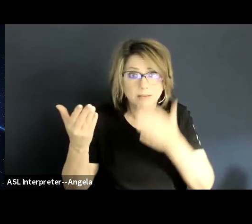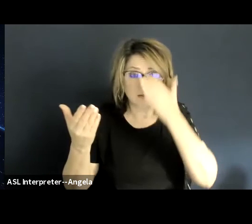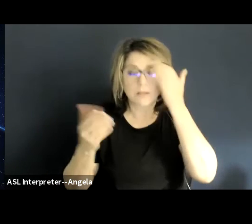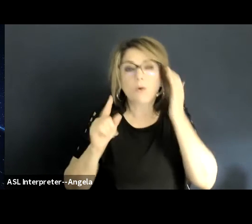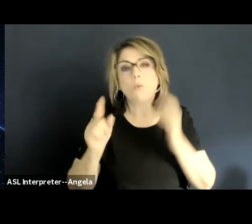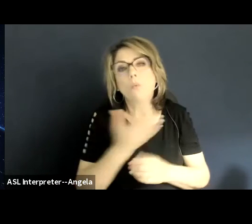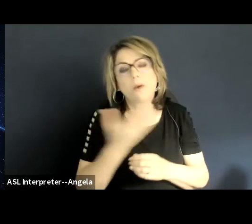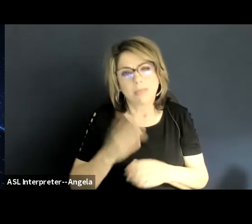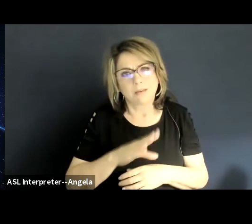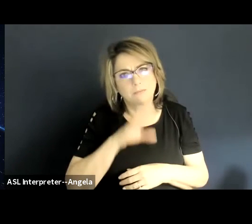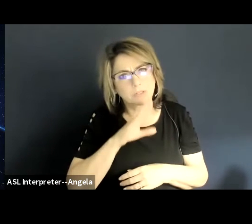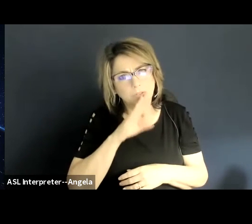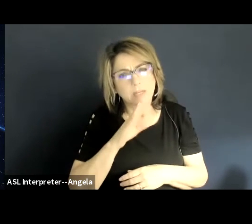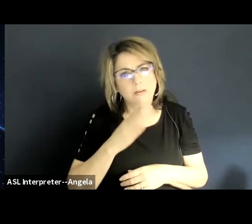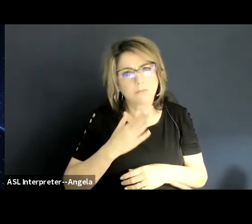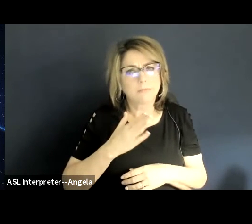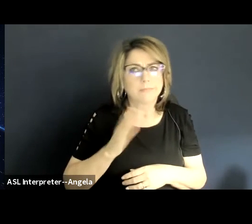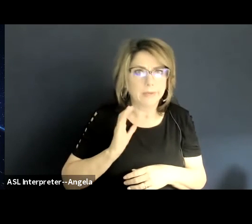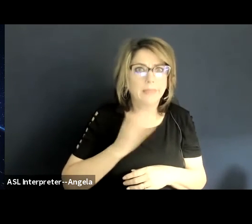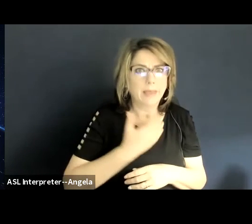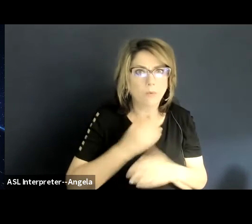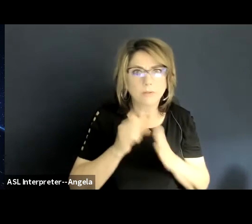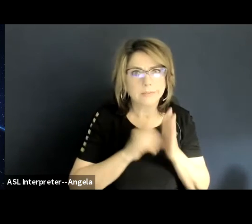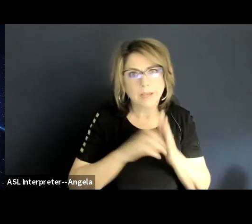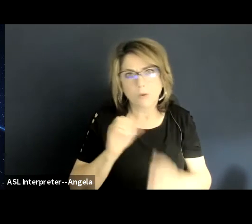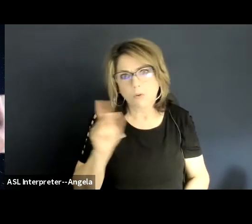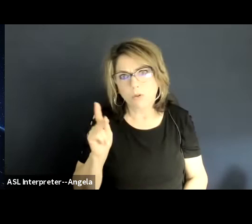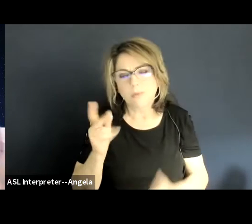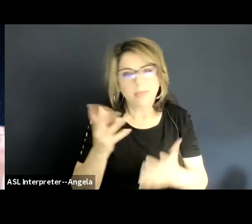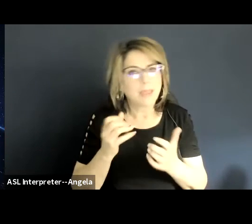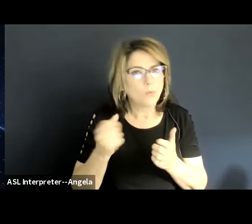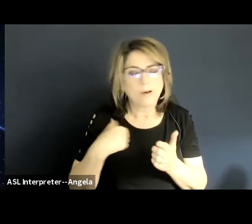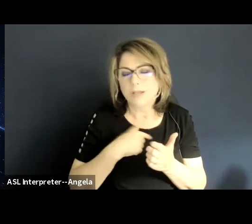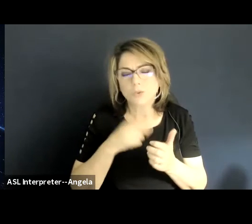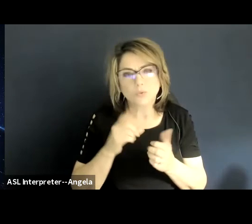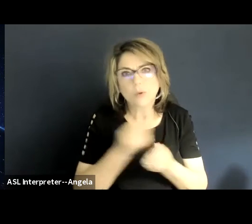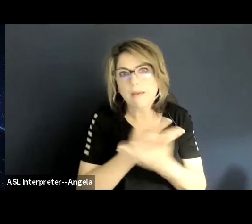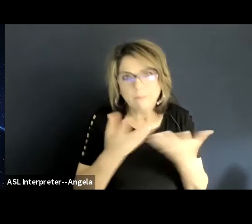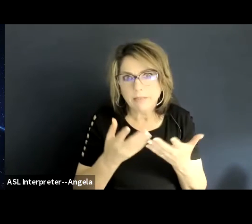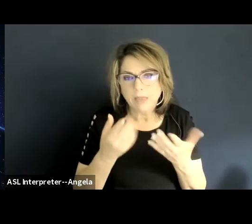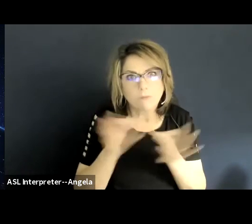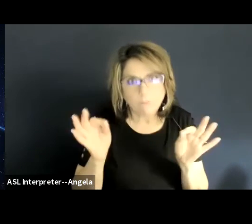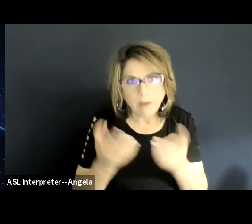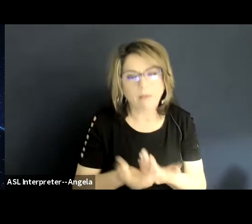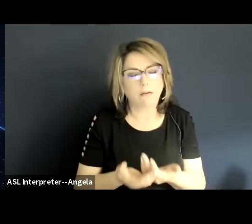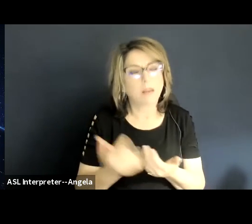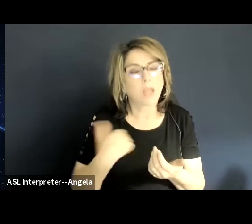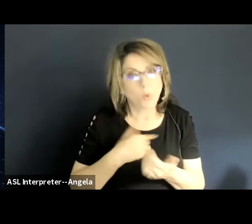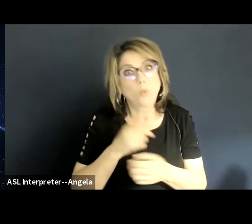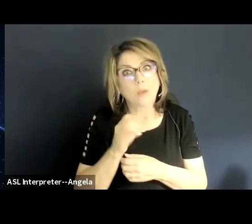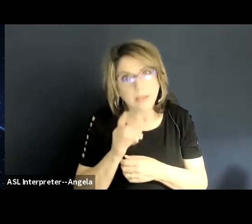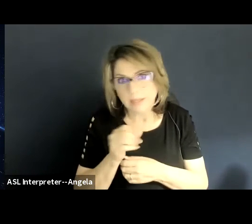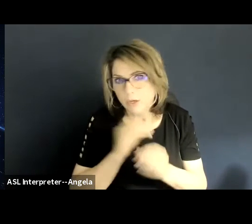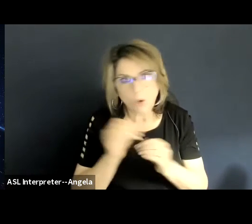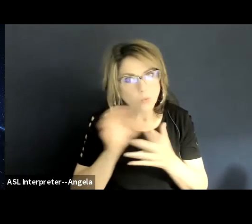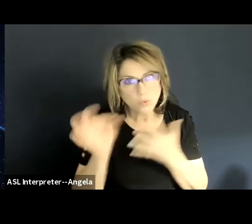so frustrated with our state is that, they want us to do everything for nothing, which we didn't have a choice.